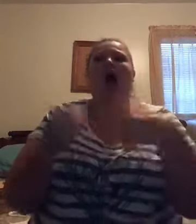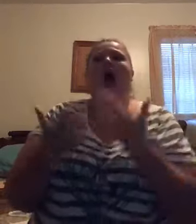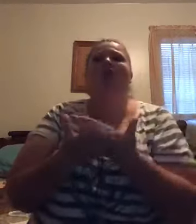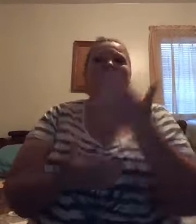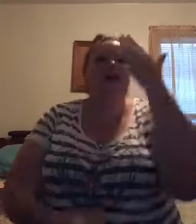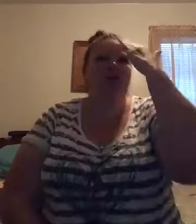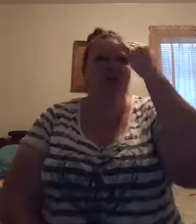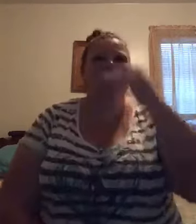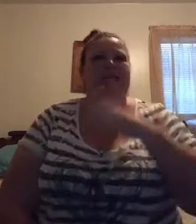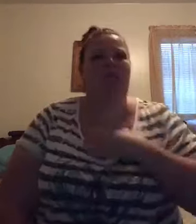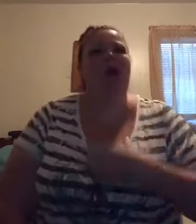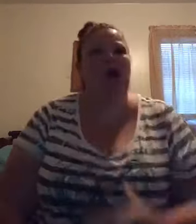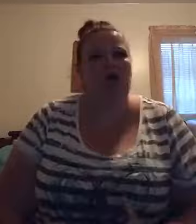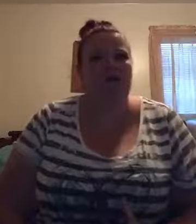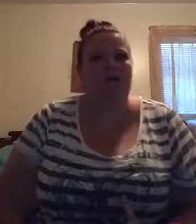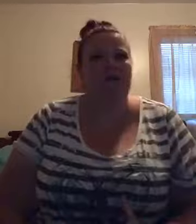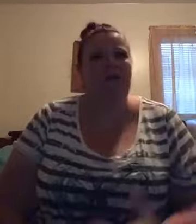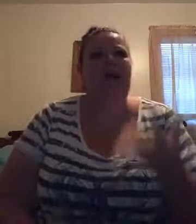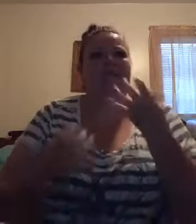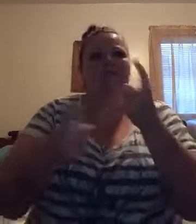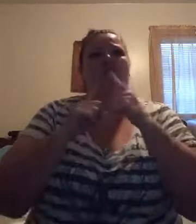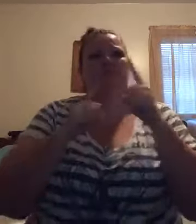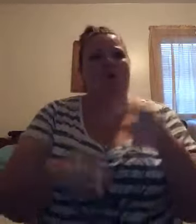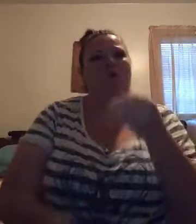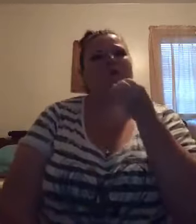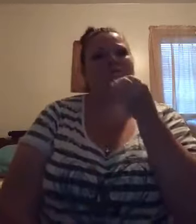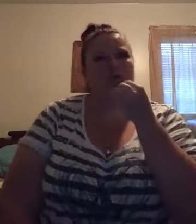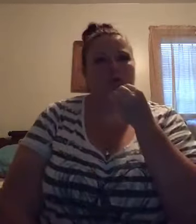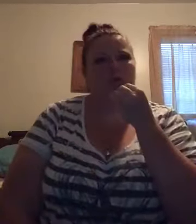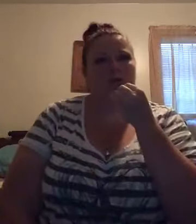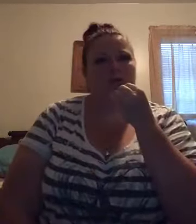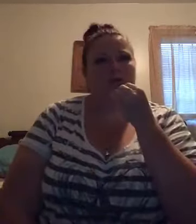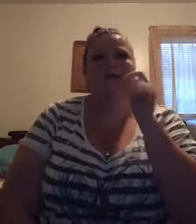All they knew was they were hungry and they wanted to order food.